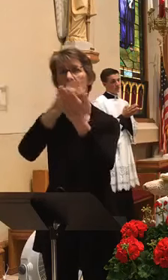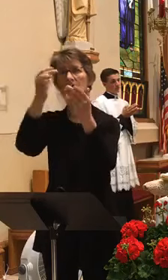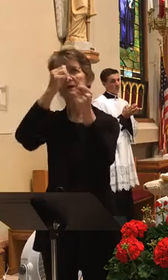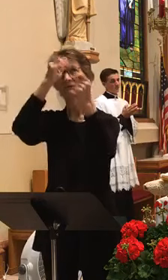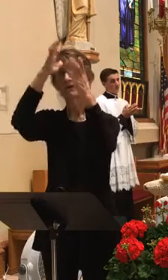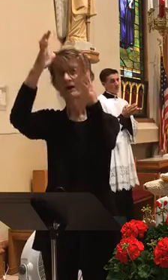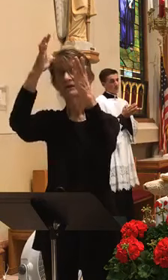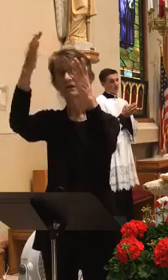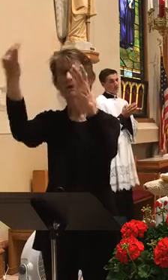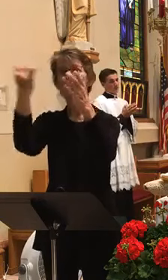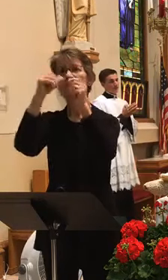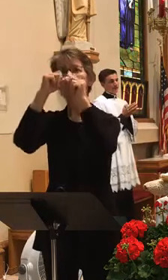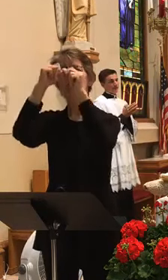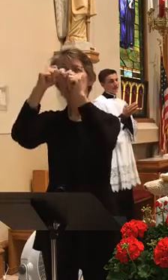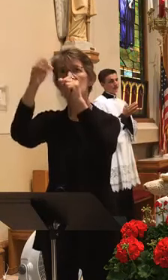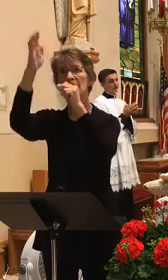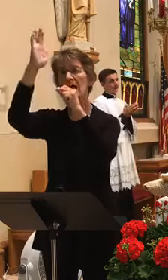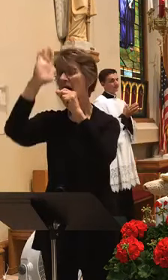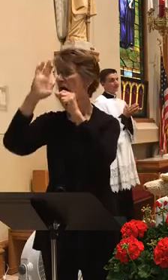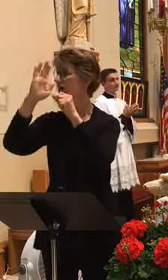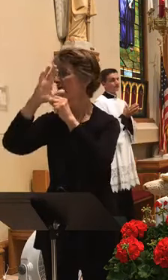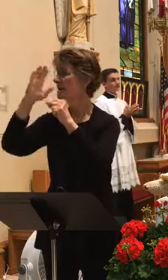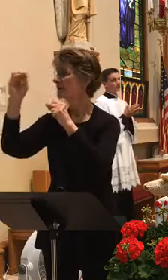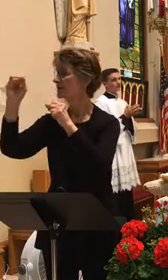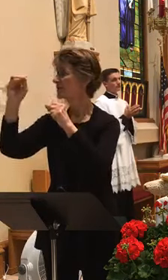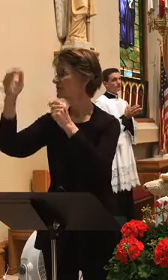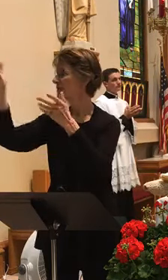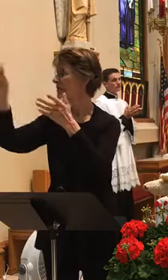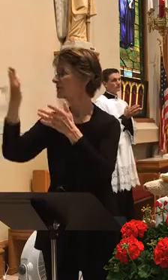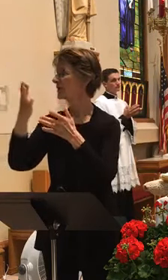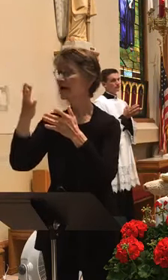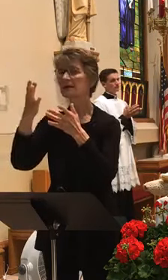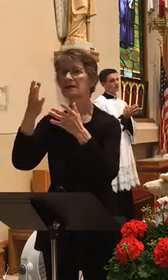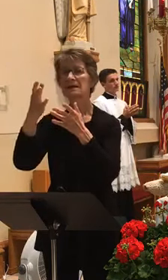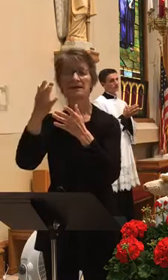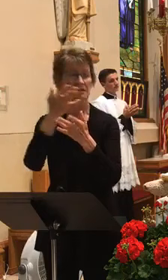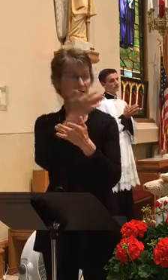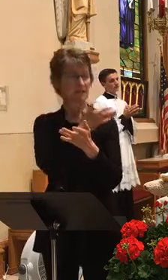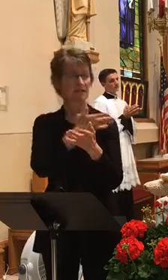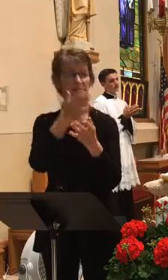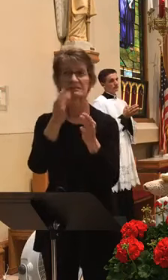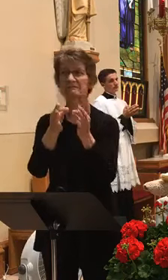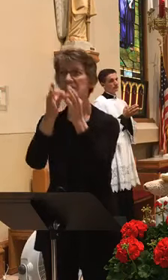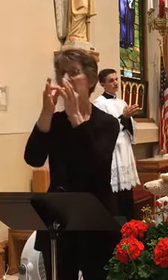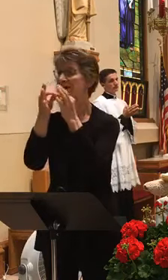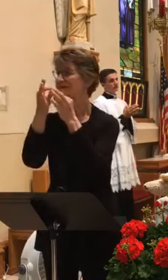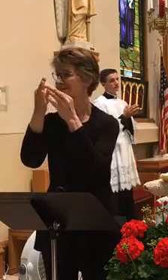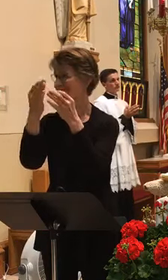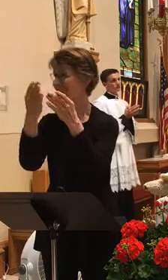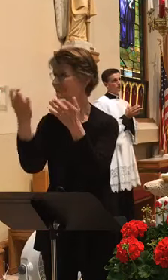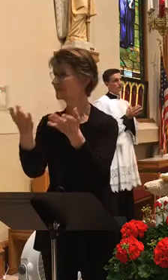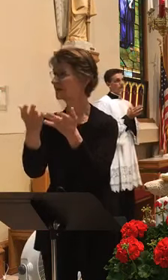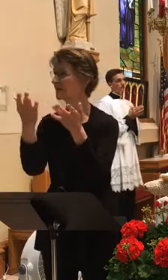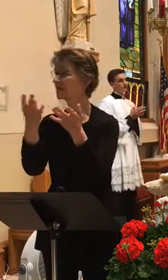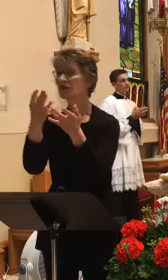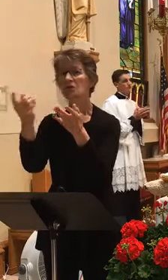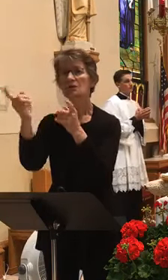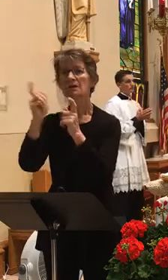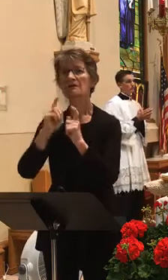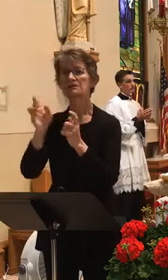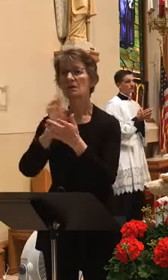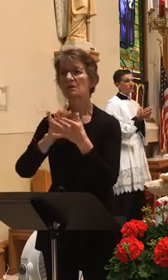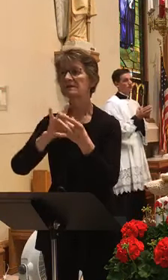and Eternal God. For bringing your Paschal mysteries to completion, you bestow the Holy Spirit